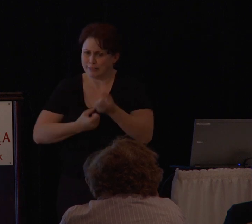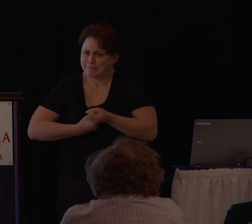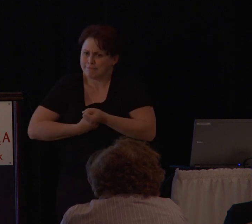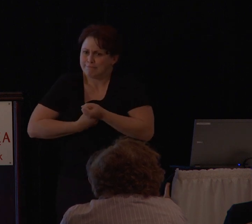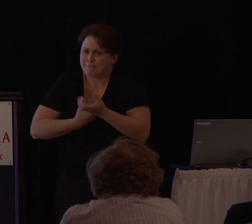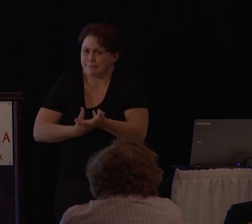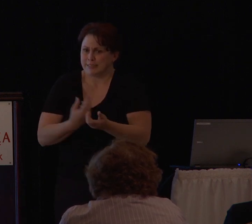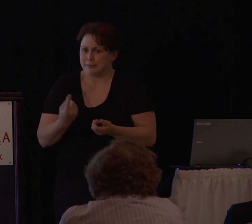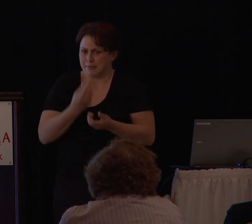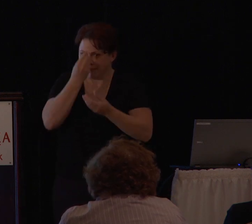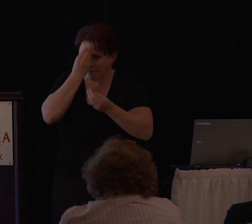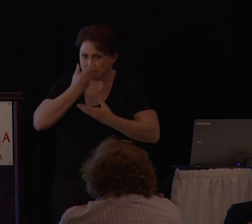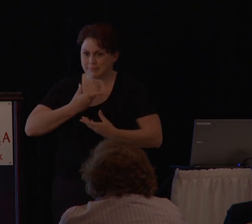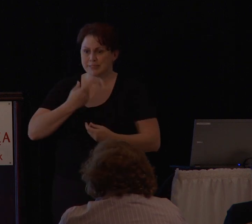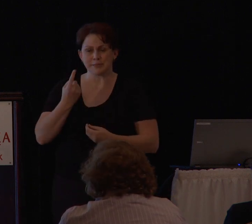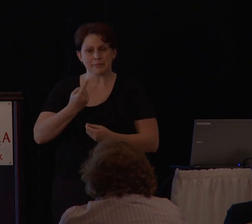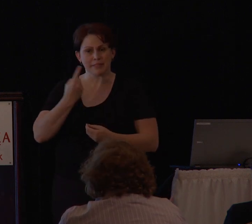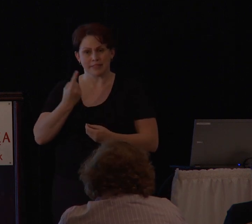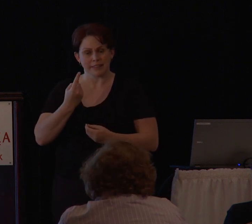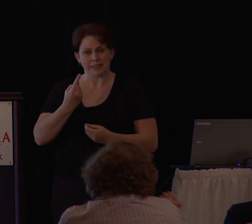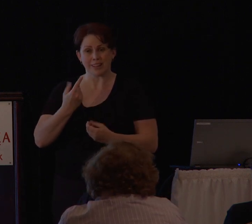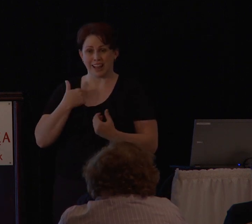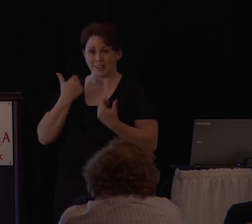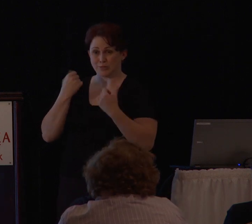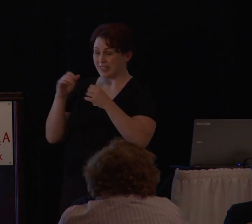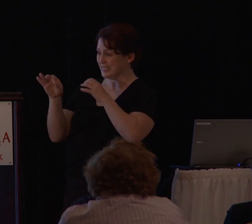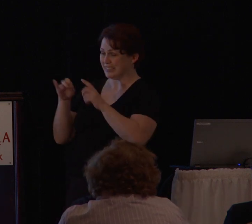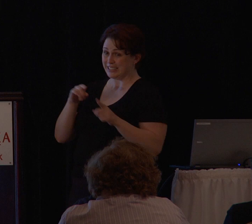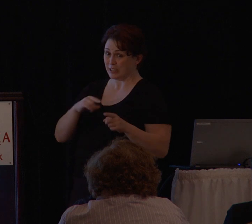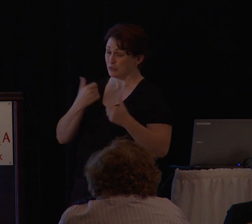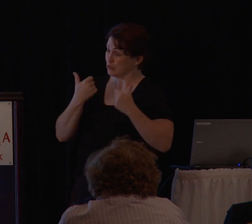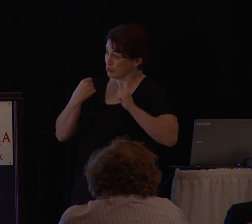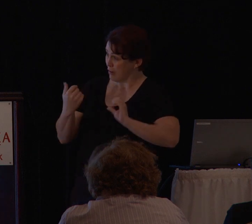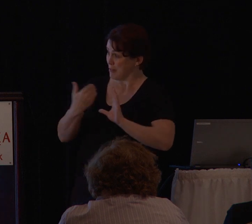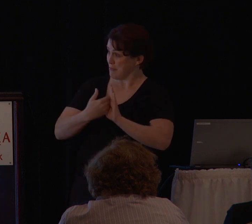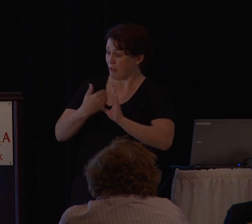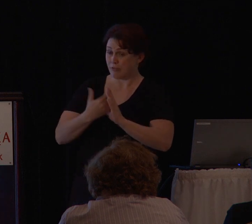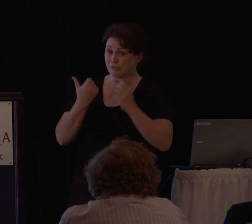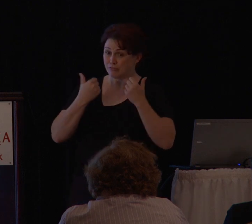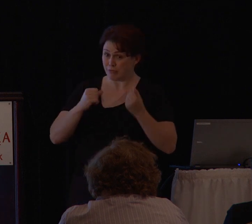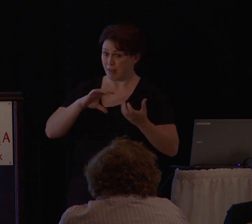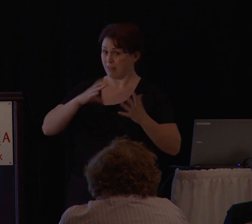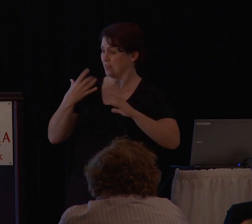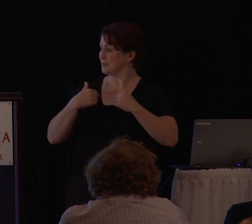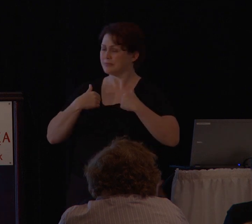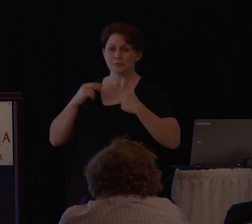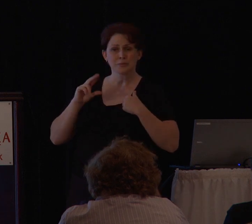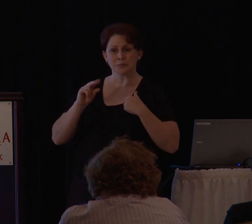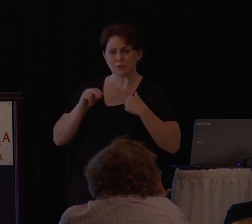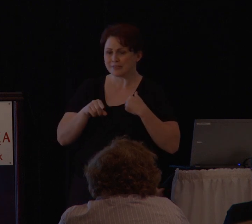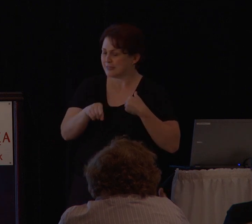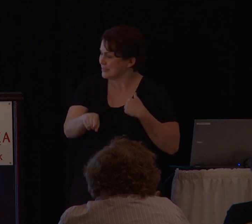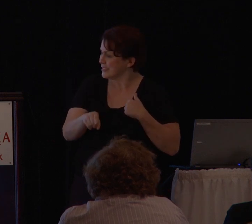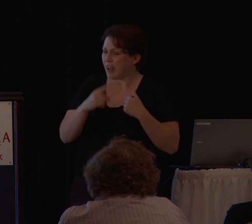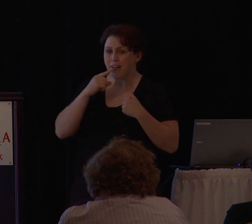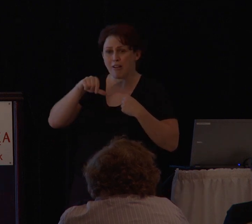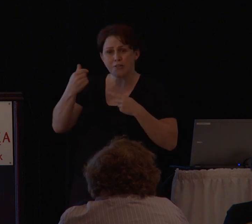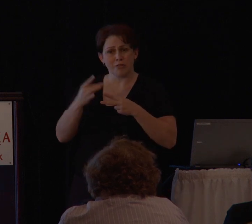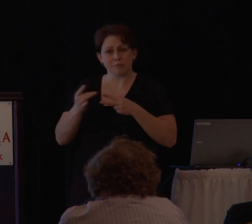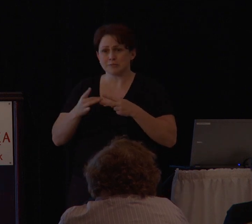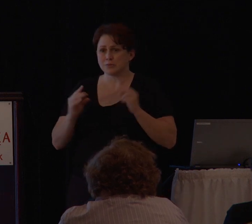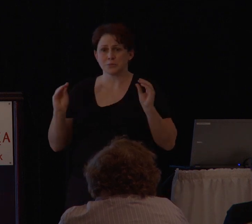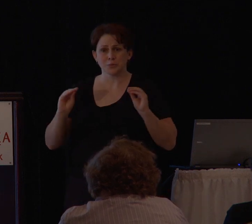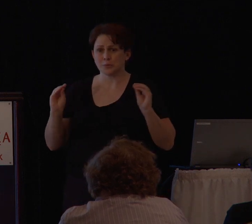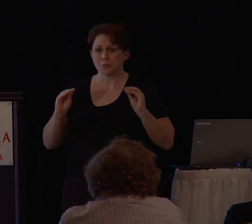It's hard to get people to understand they're not acting out to be a pain. They're acting out because they don't have a way of telling you what's bugging